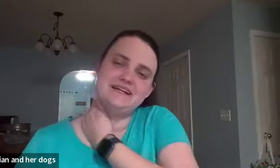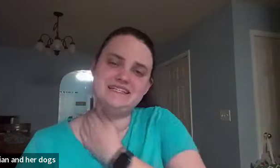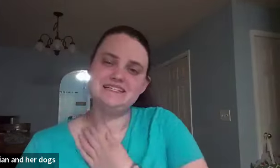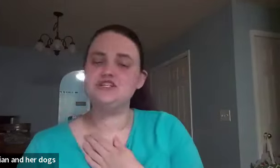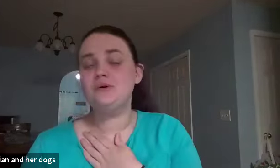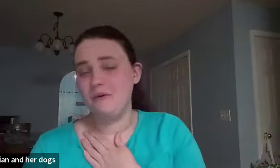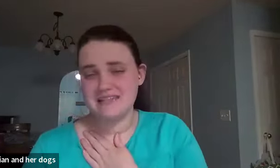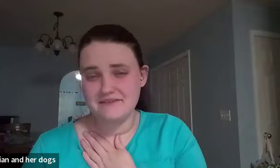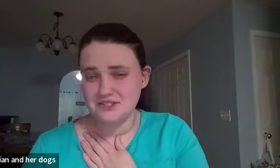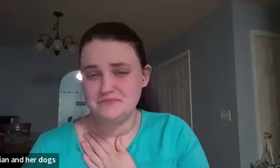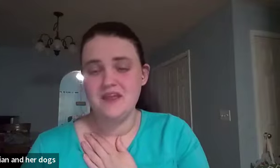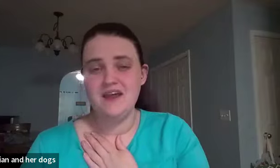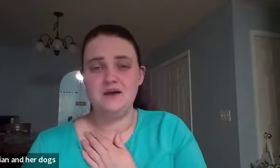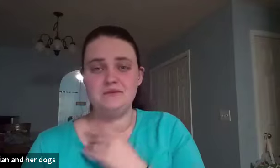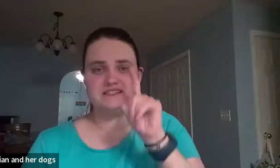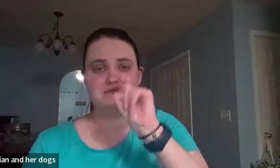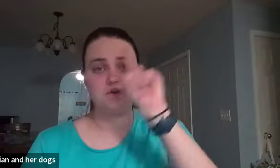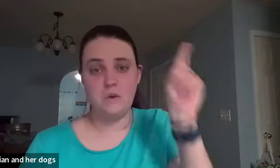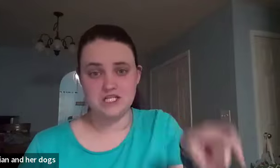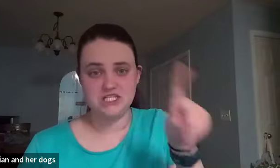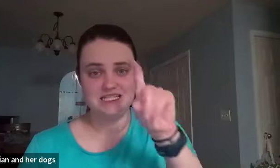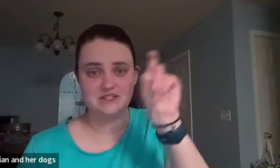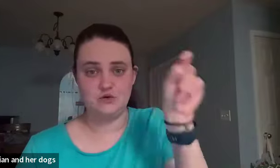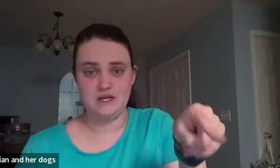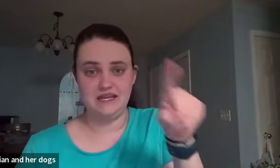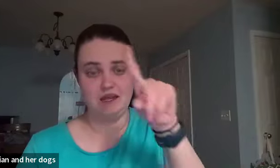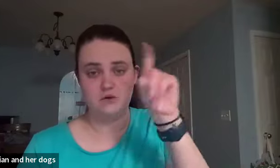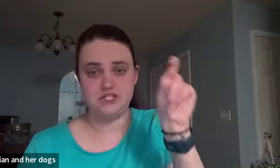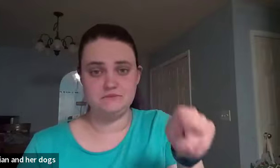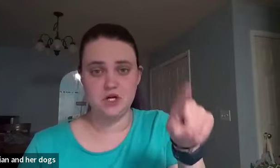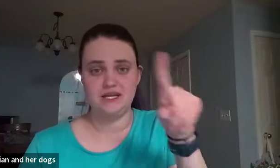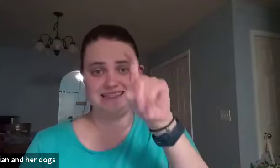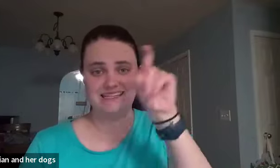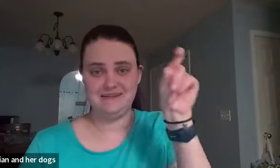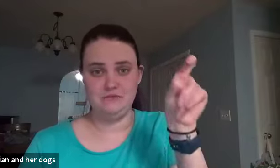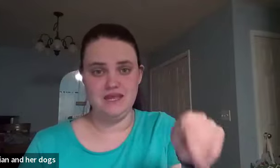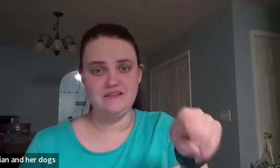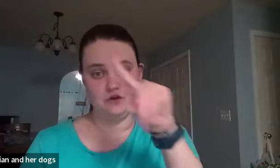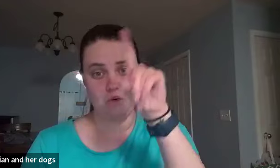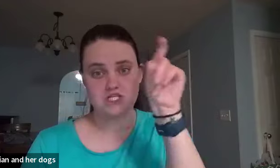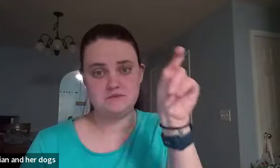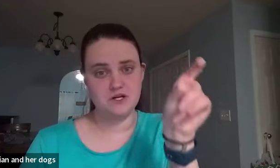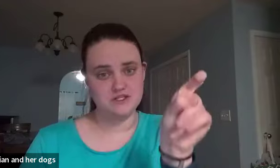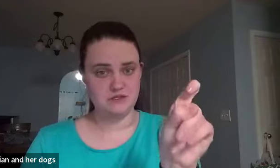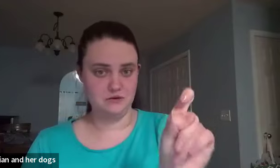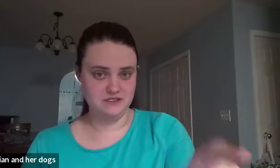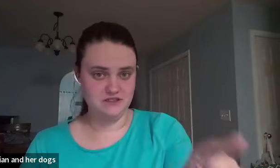into my sentences. You don't always have to, because the sign for question is like question mark is like you make like the question mark squiggle and